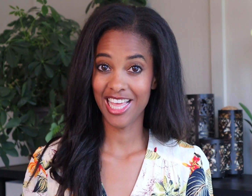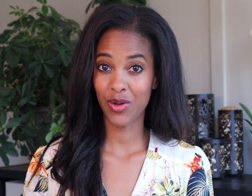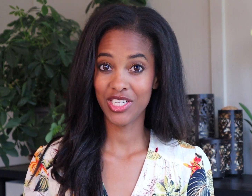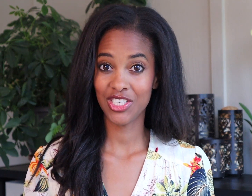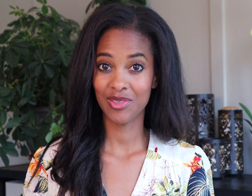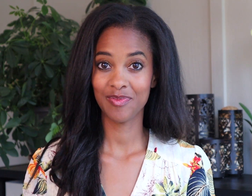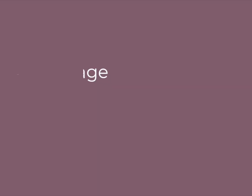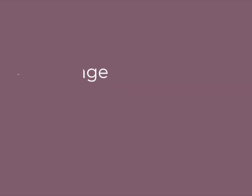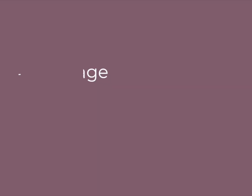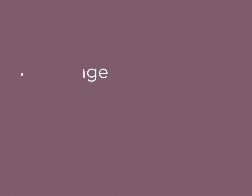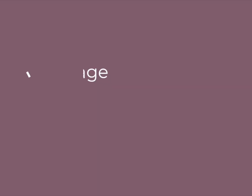language.